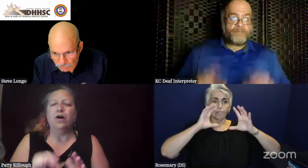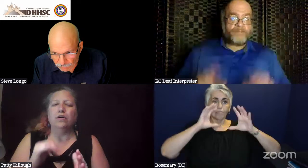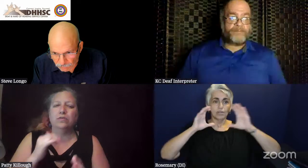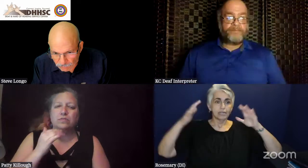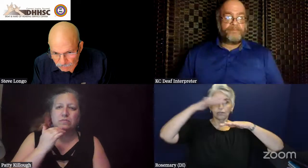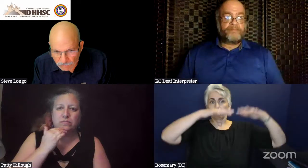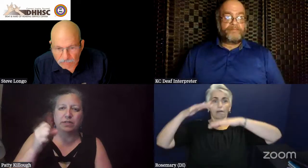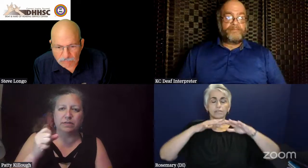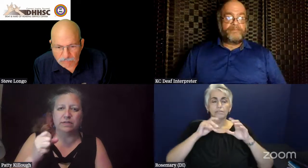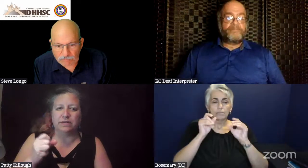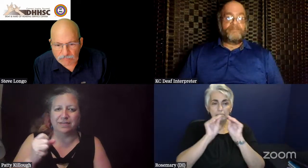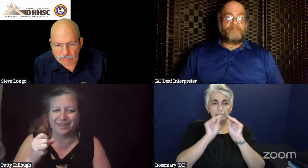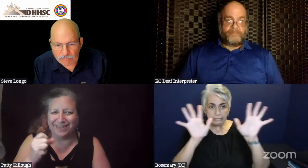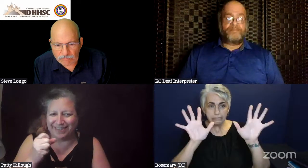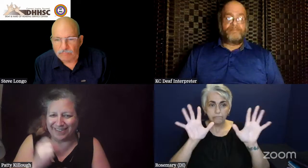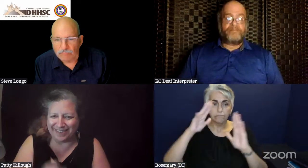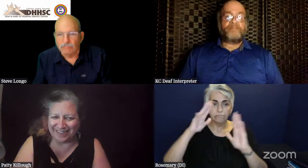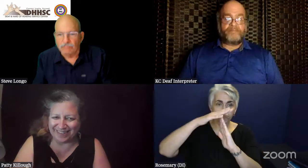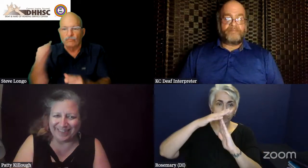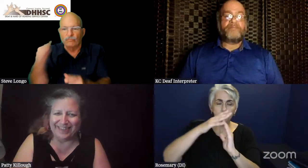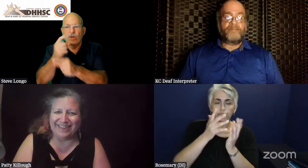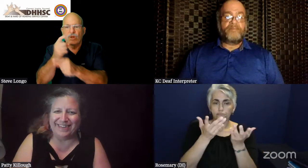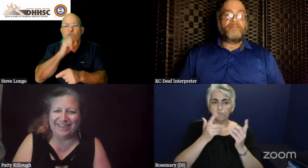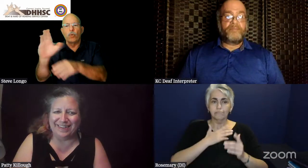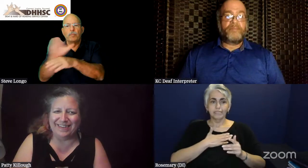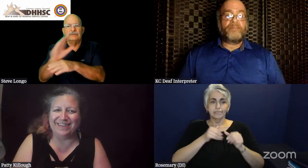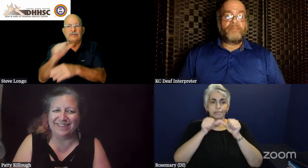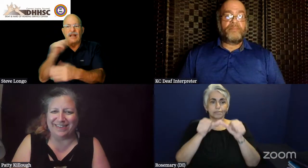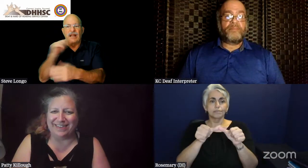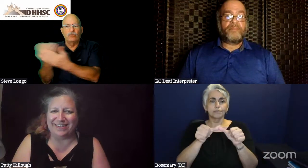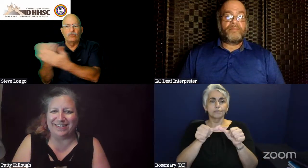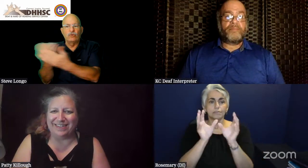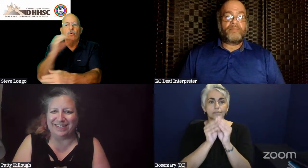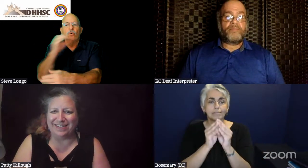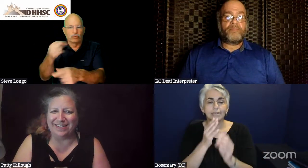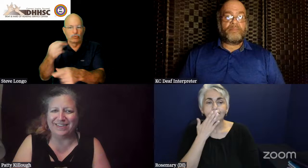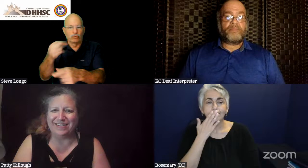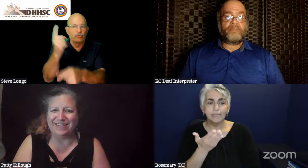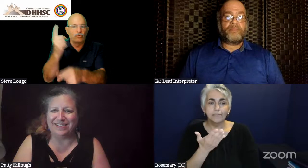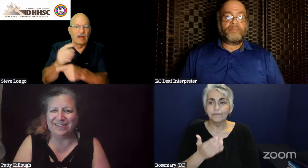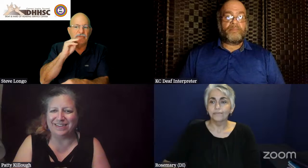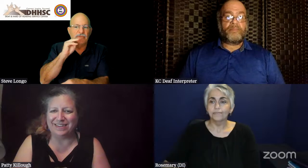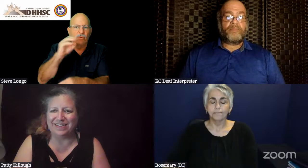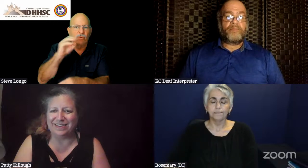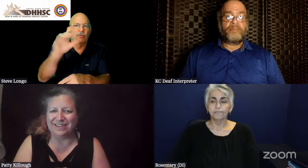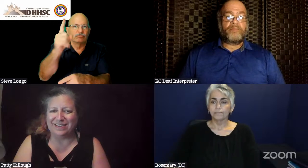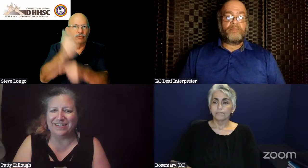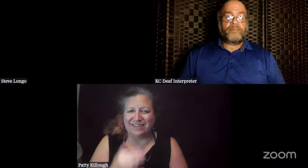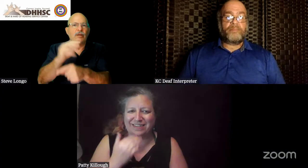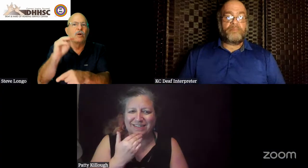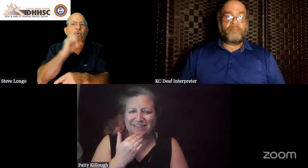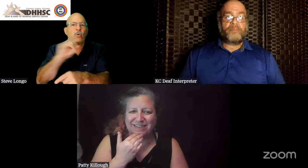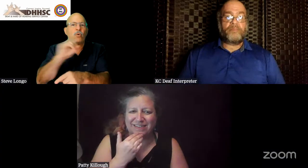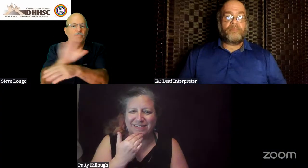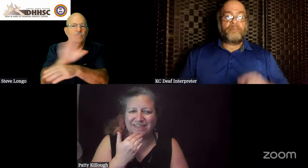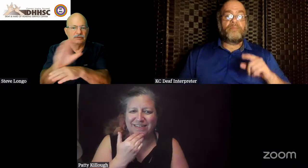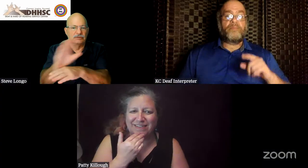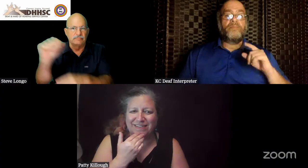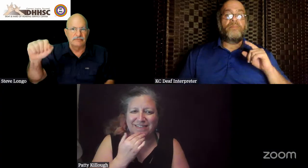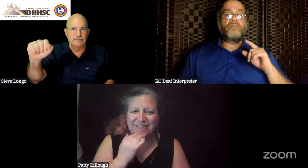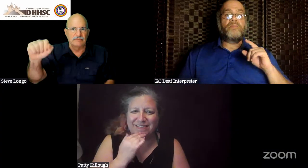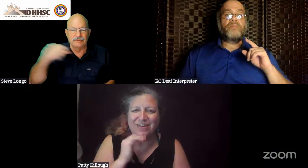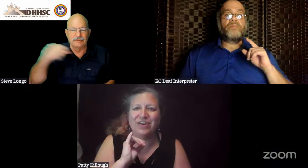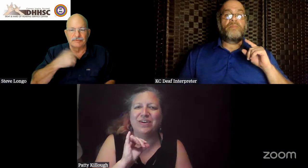And there's been a bit of overlap or a great deal of overlap in communication, so please continue the meeting, but I just wanted to